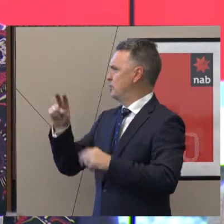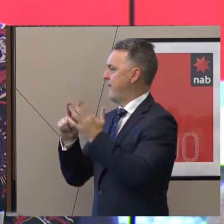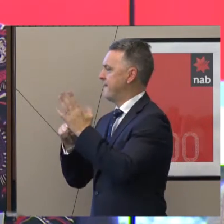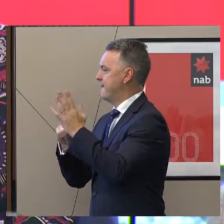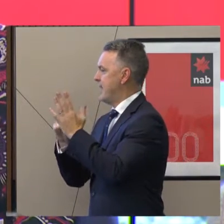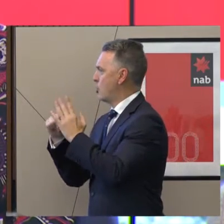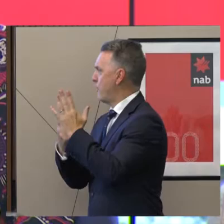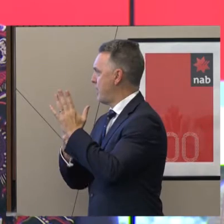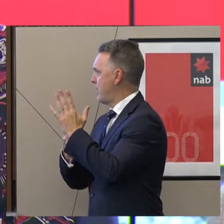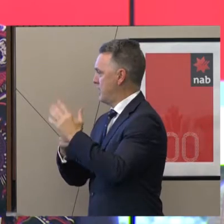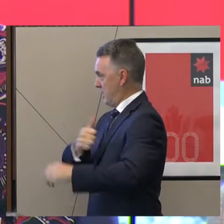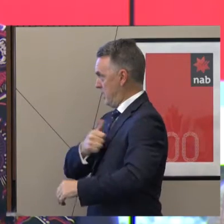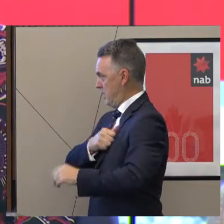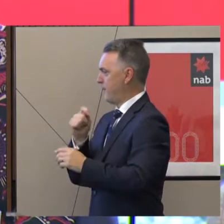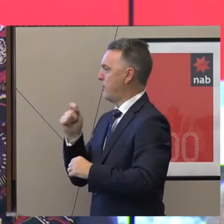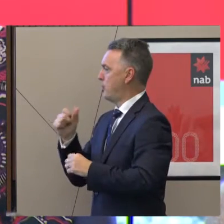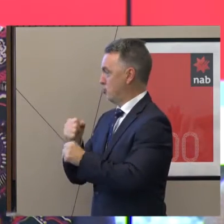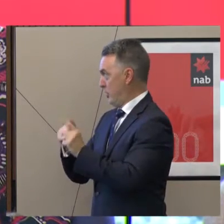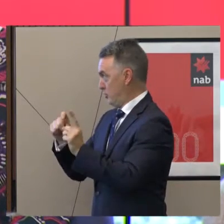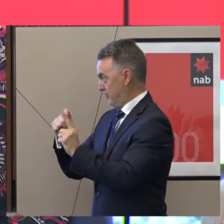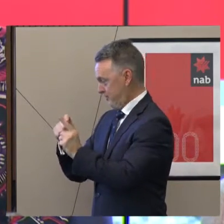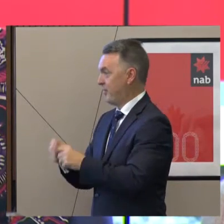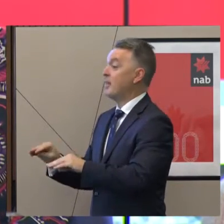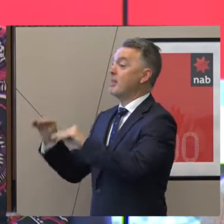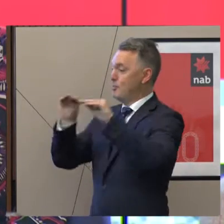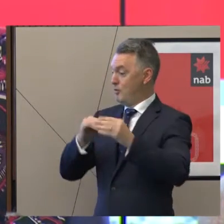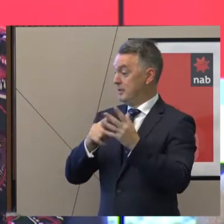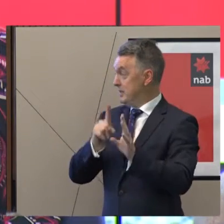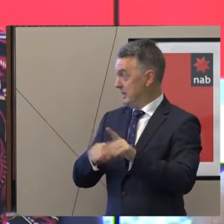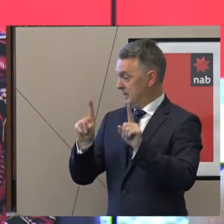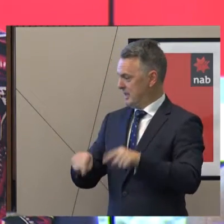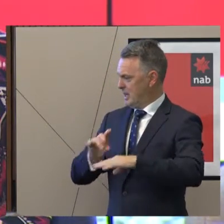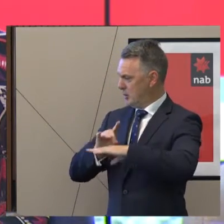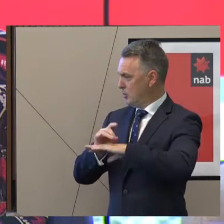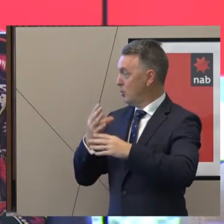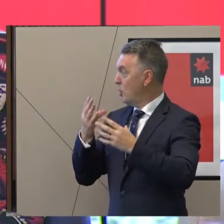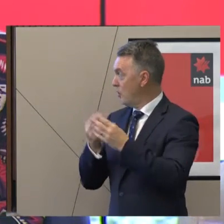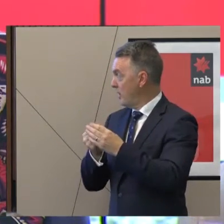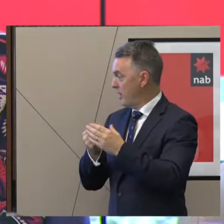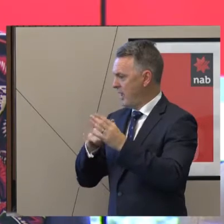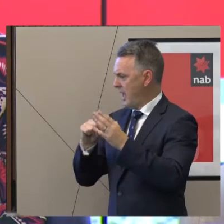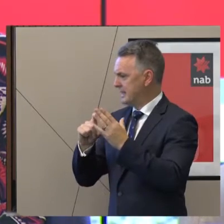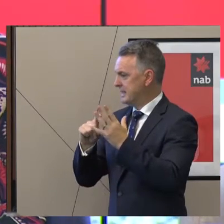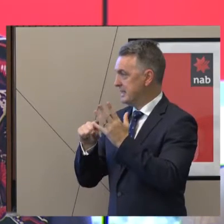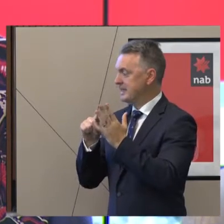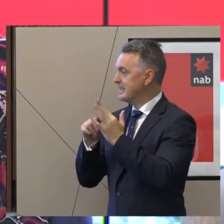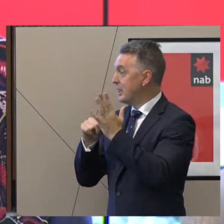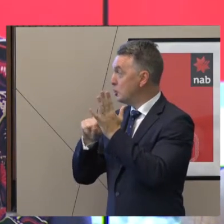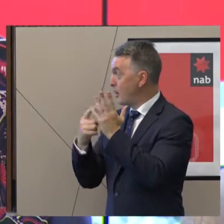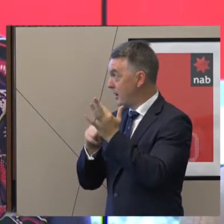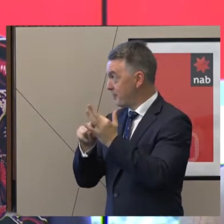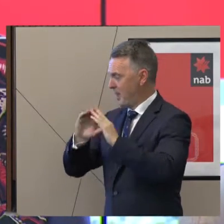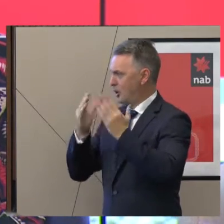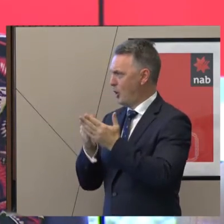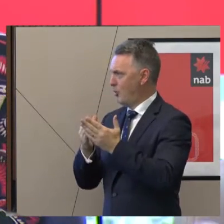Canada, pursuing postgraduate studies. Prior to moving to Sydney to commence as a consultant with Accenture, a global